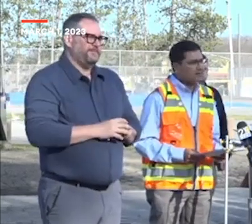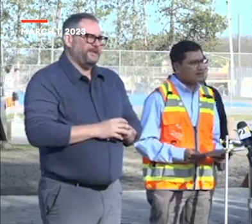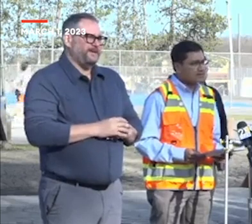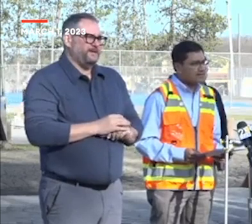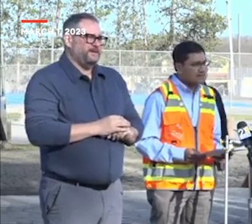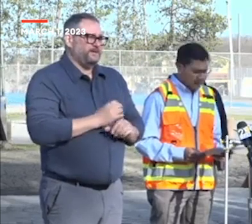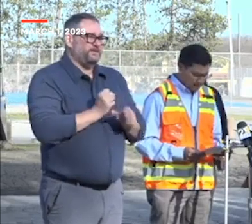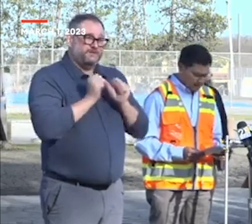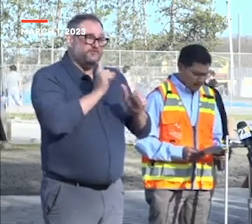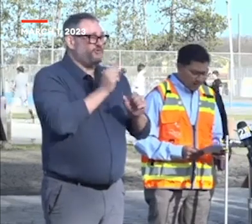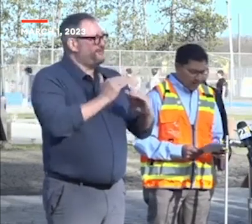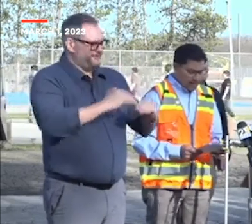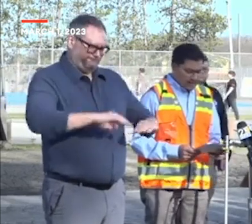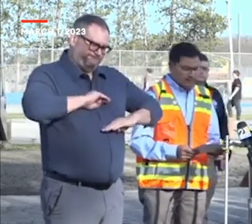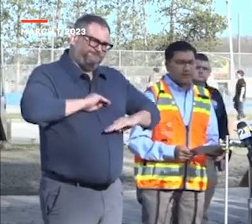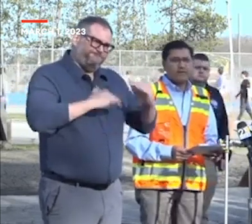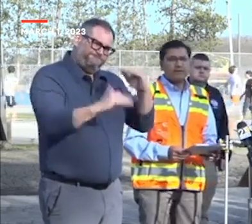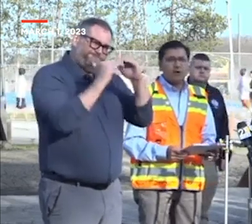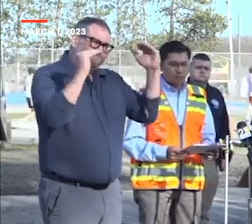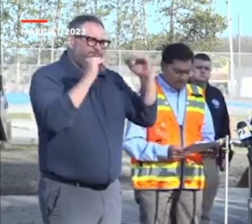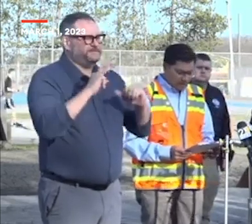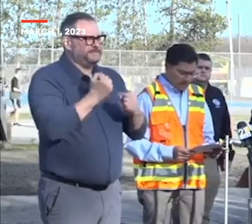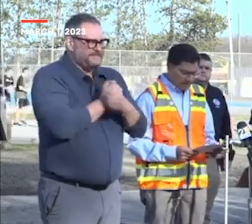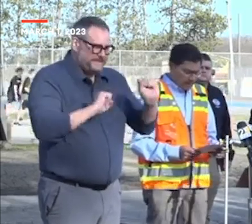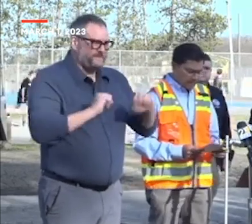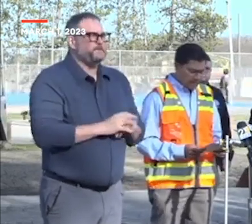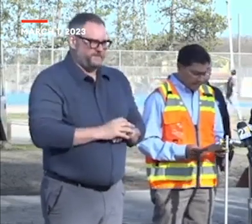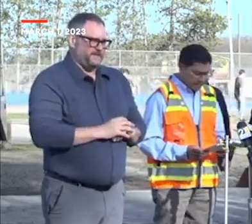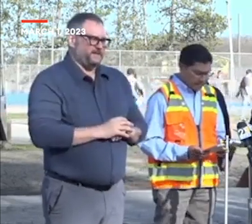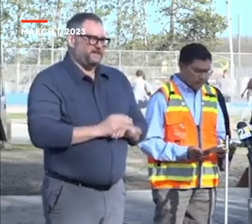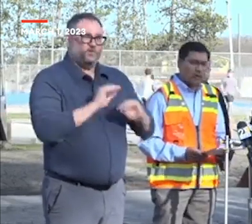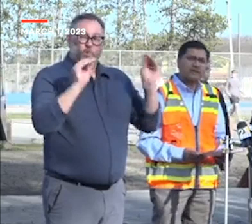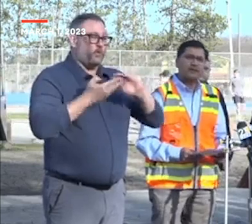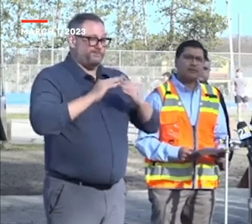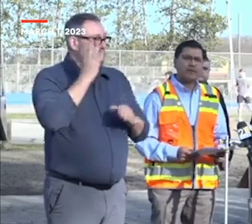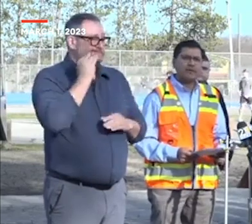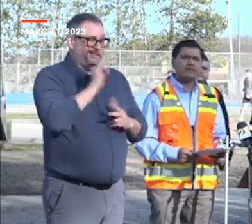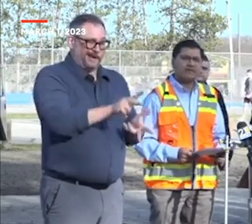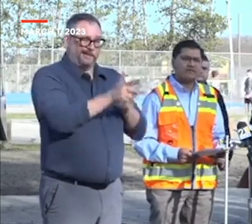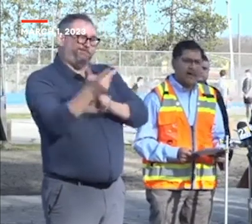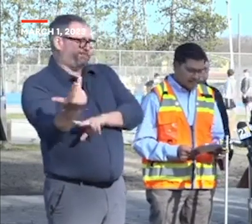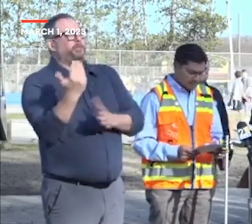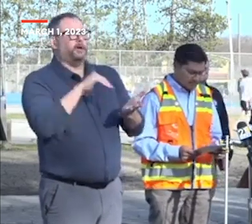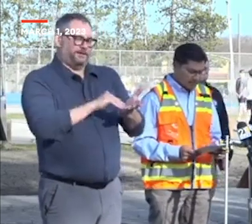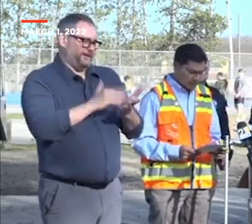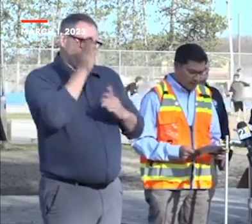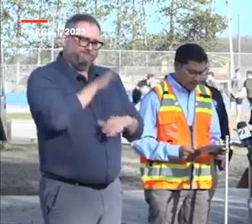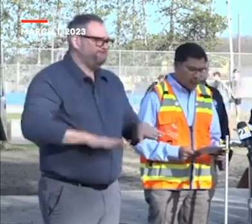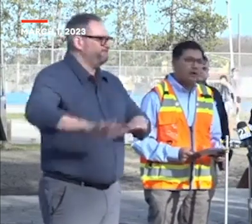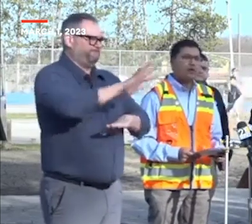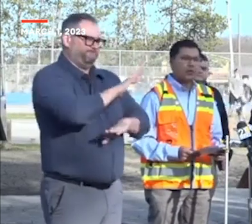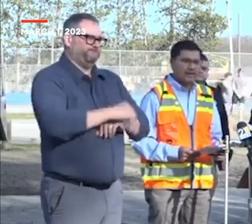highest level of safety and so that no community experiences what the people of East Palestine are